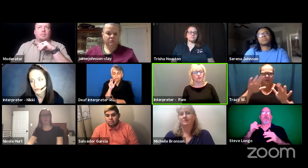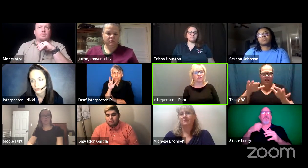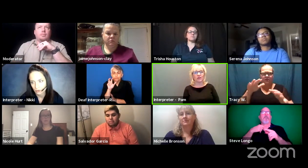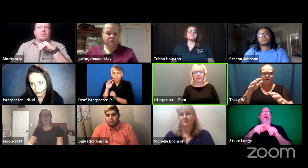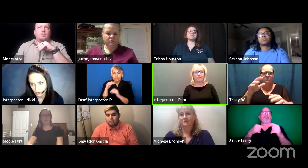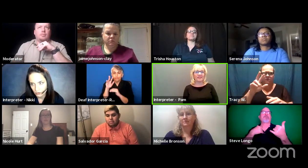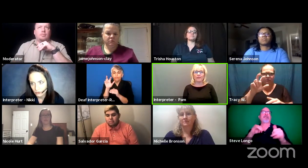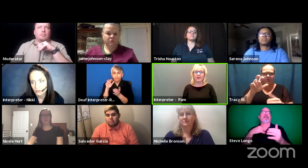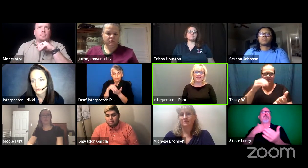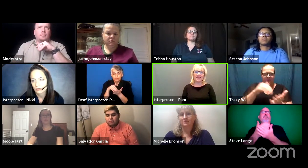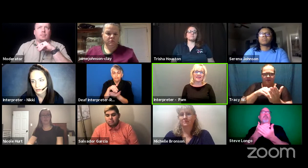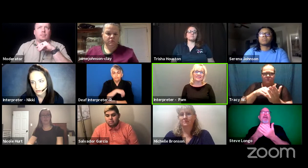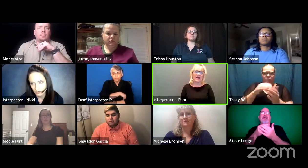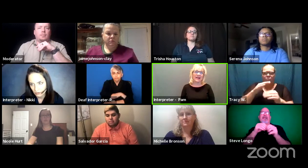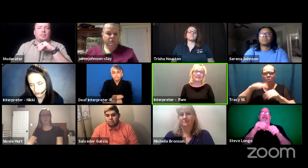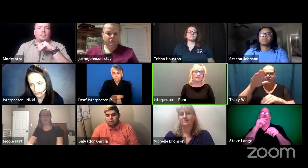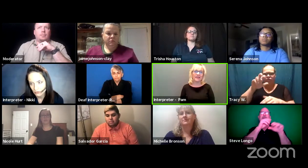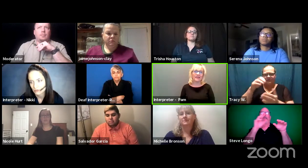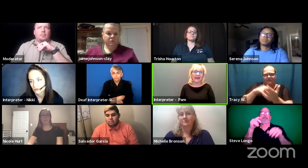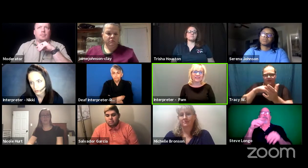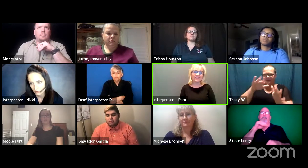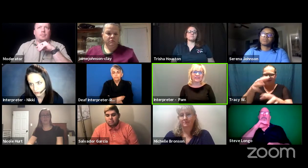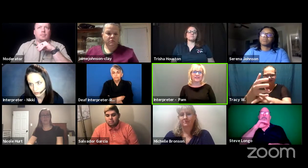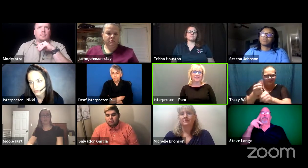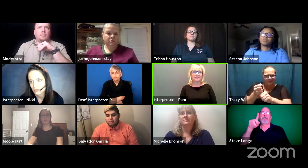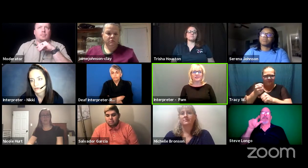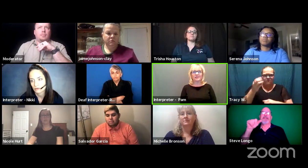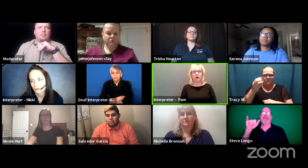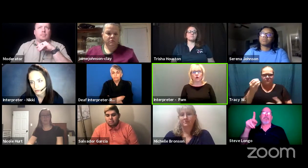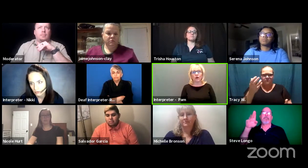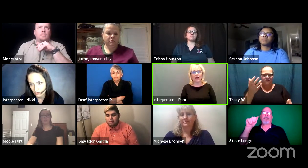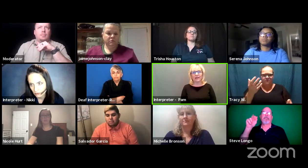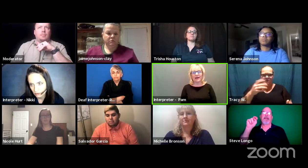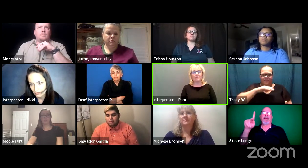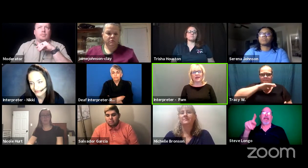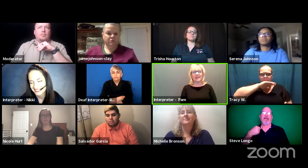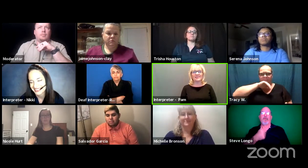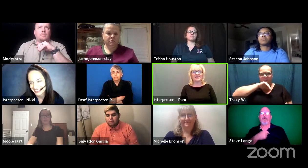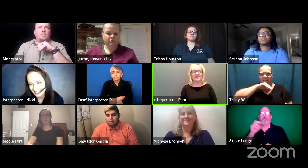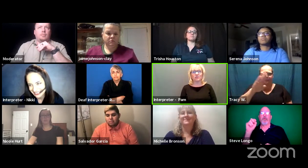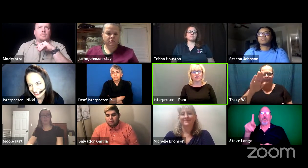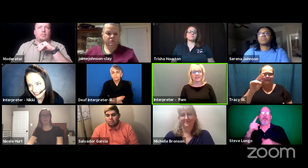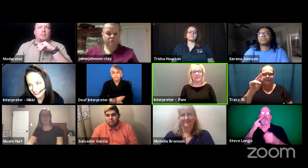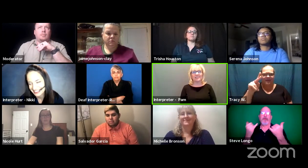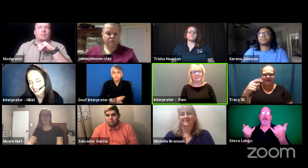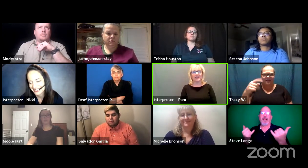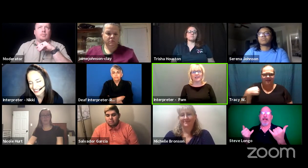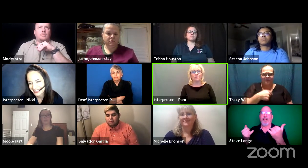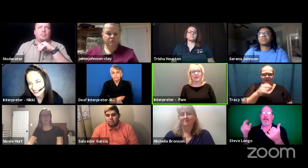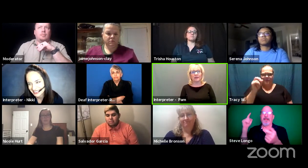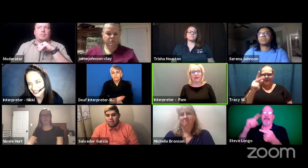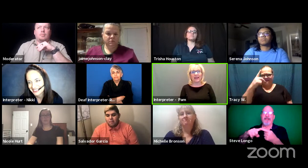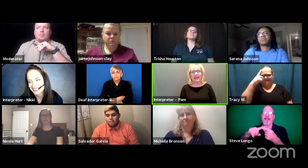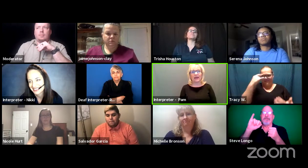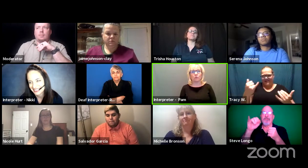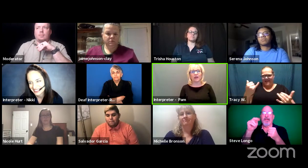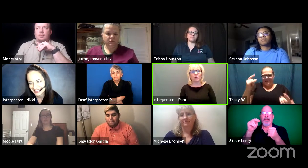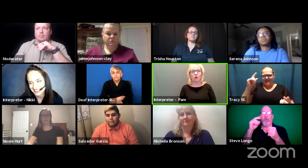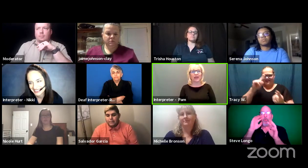$383,501, but that money has not come in yet. So that money is essentially still in the piggy bank, and we are okay